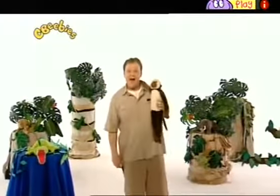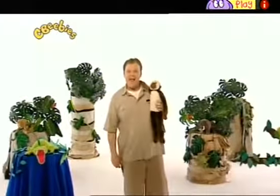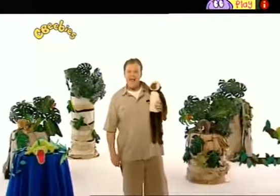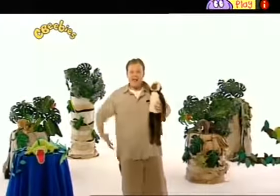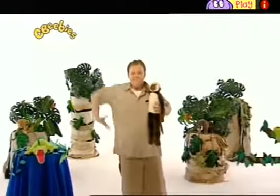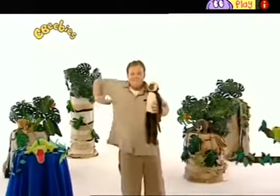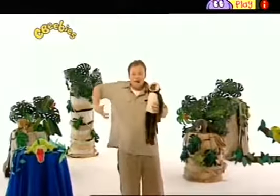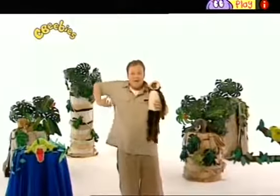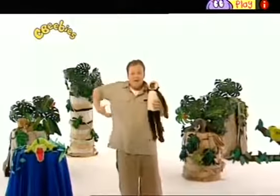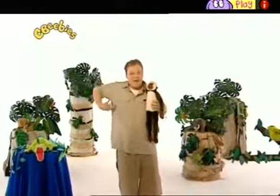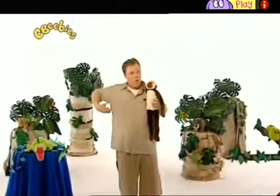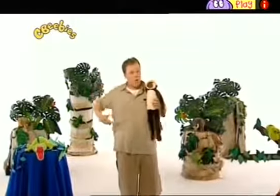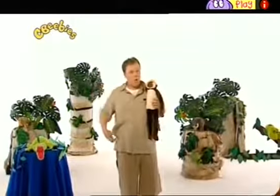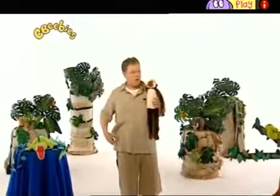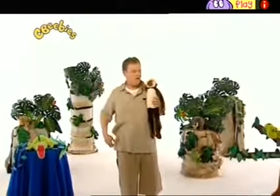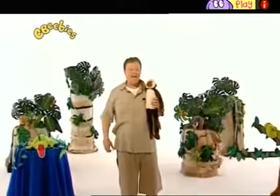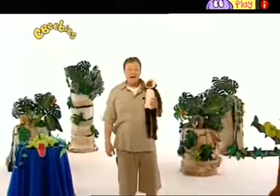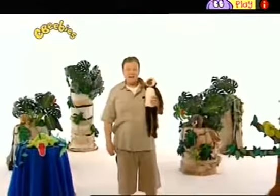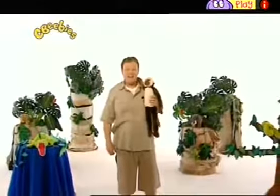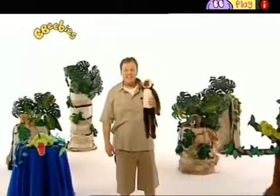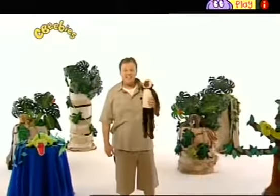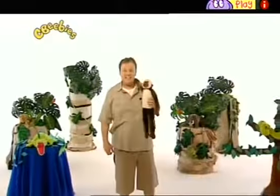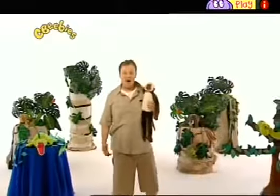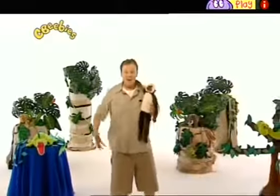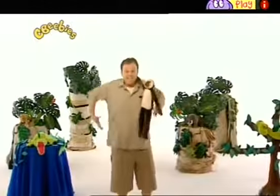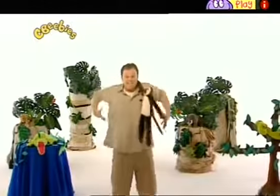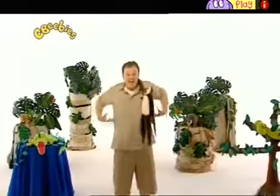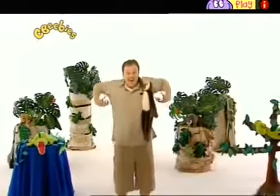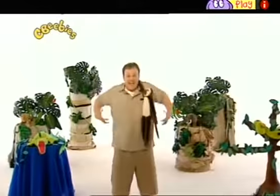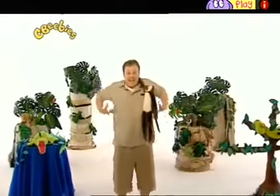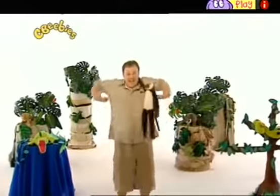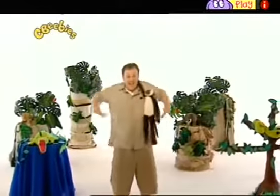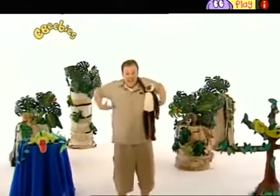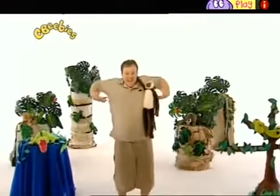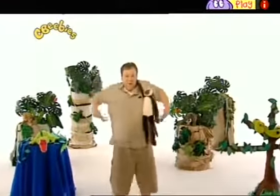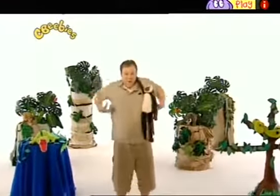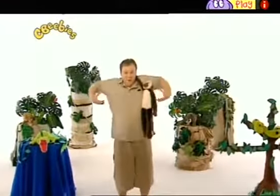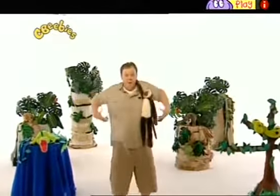I am the monkey and this is my sign.